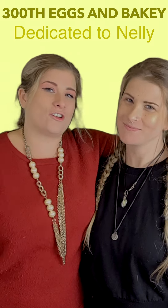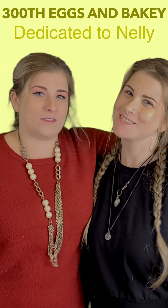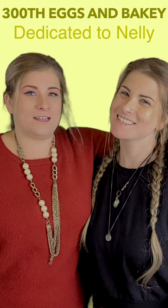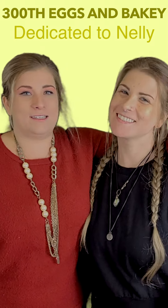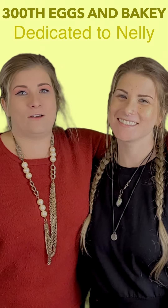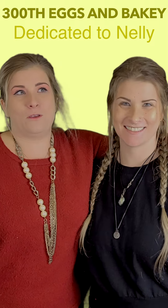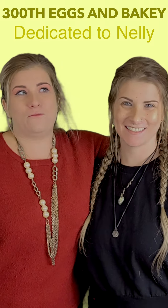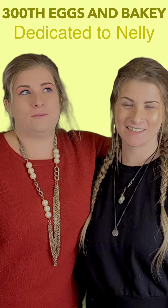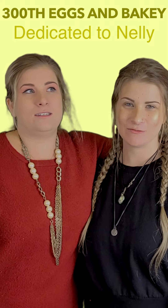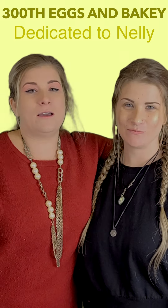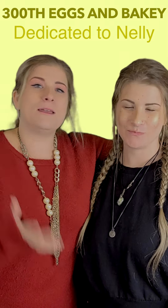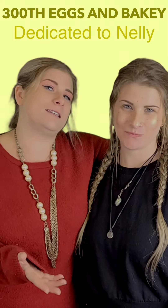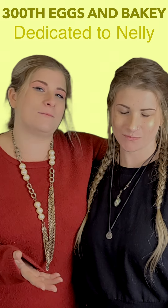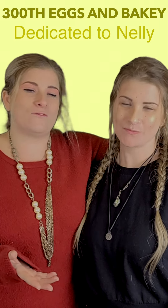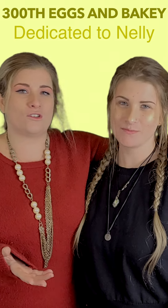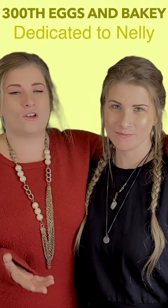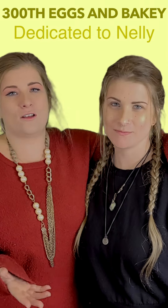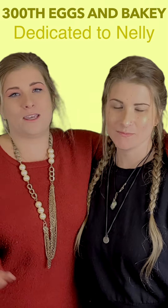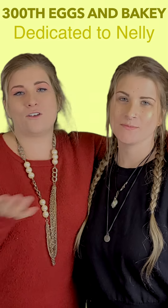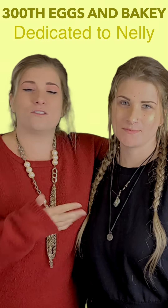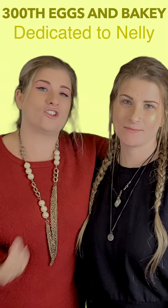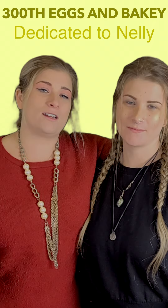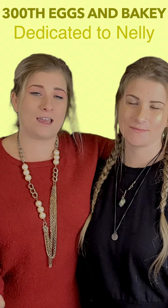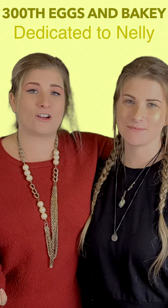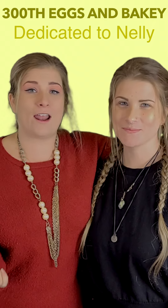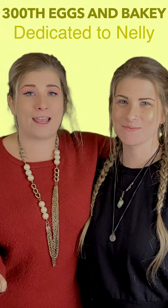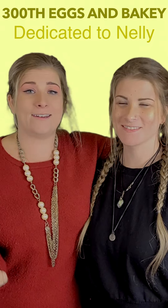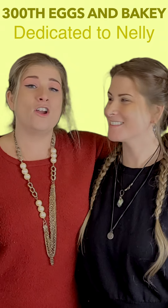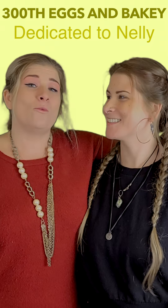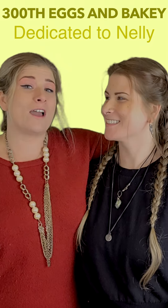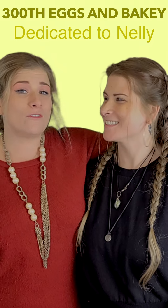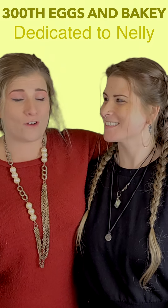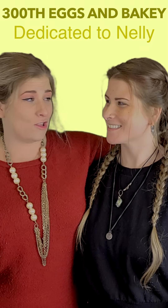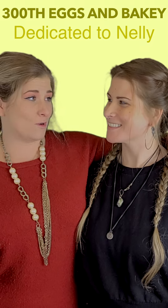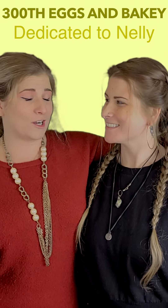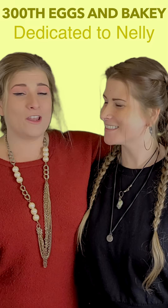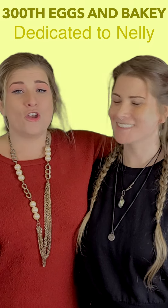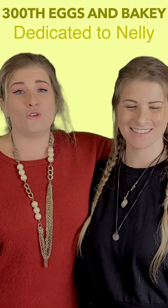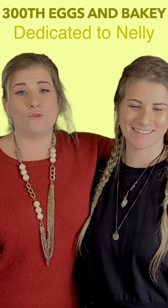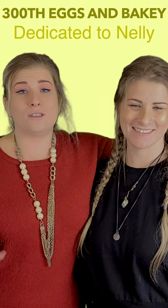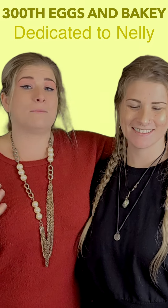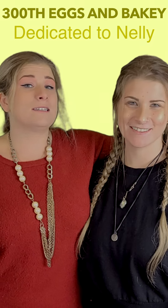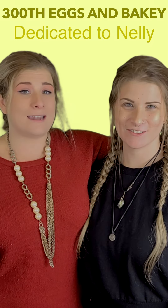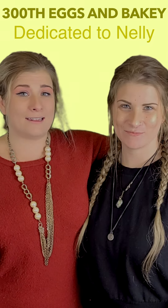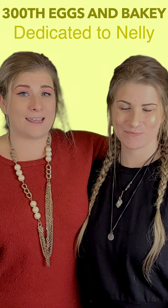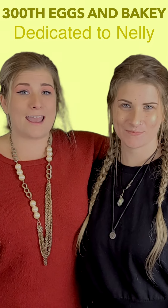with us and that we've committed to something for so long and we get to go on this journey together. And we have a follower whose name is Nelly, and she